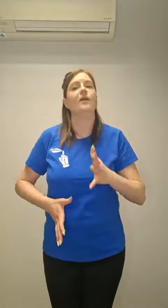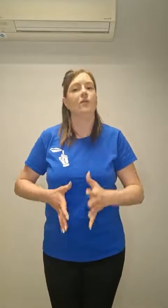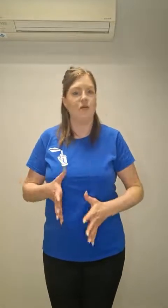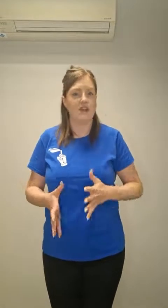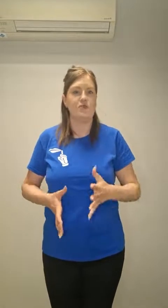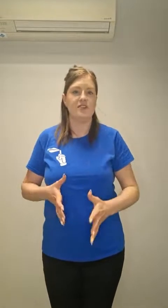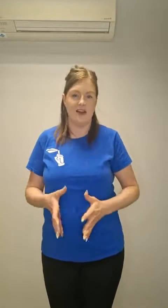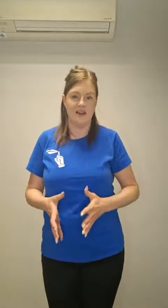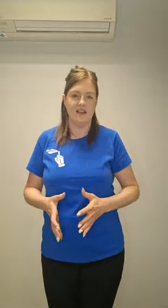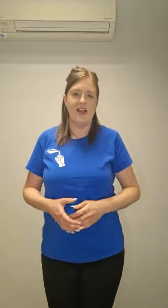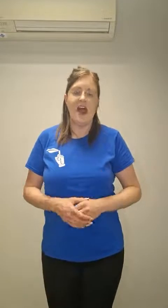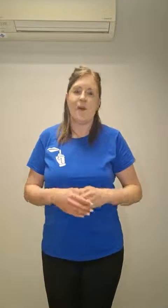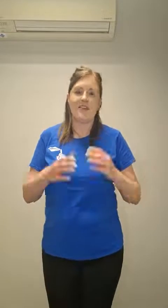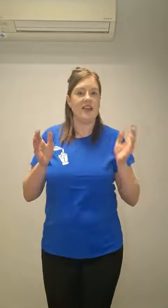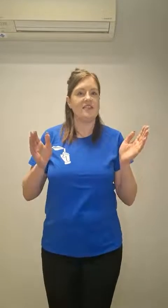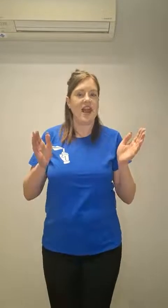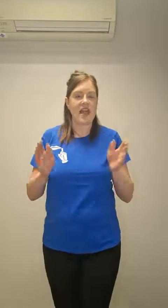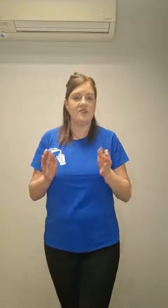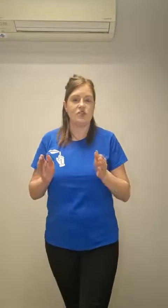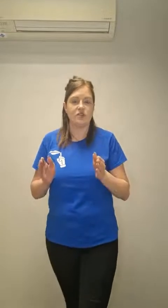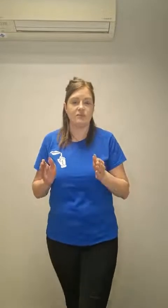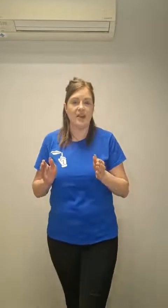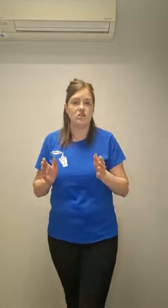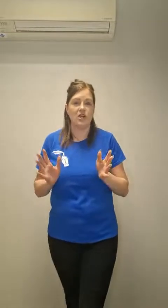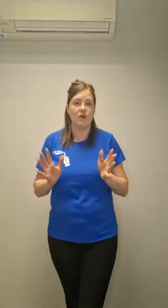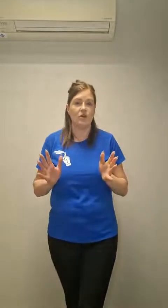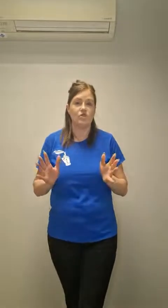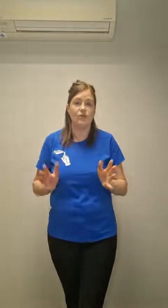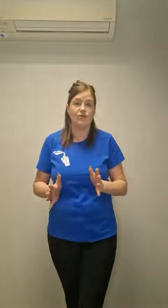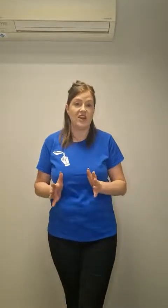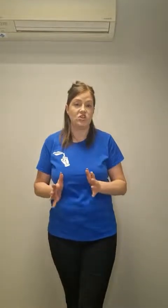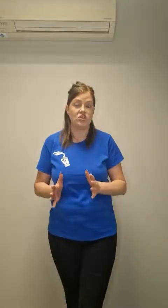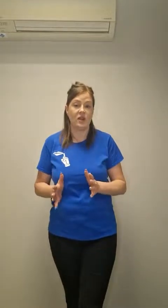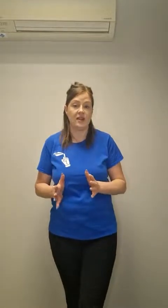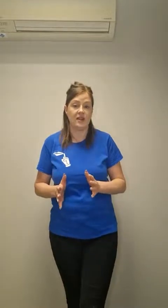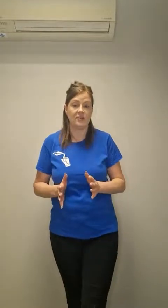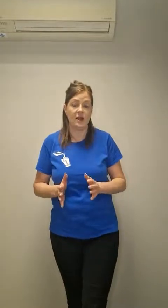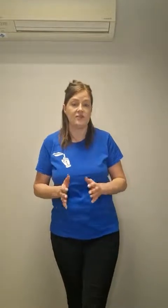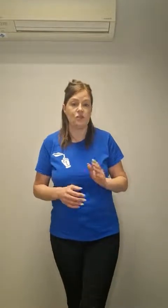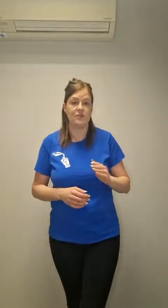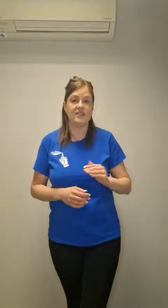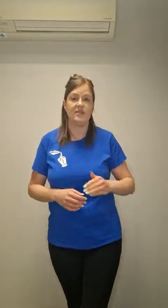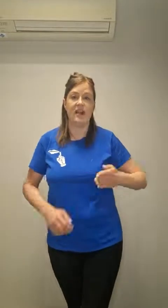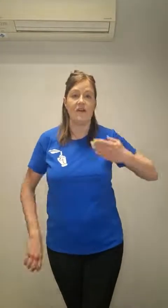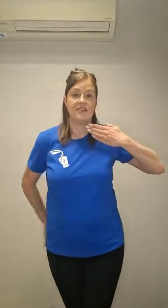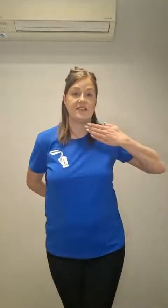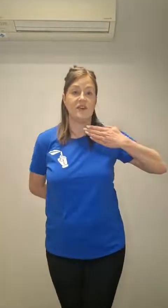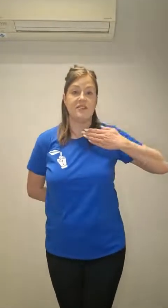when you sign. And we say to end your speech once you've finished signing as well. So you're just in there, I started the